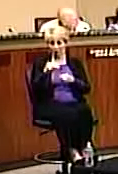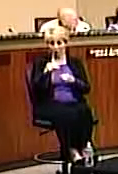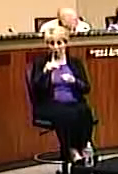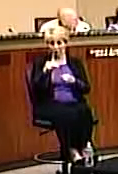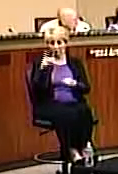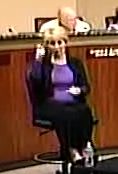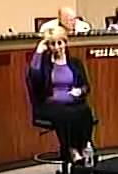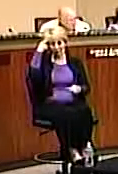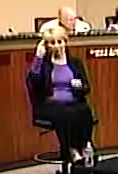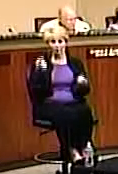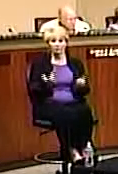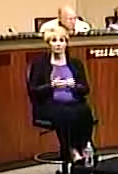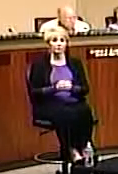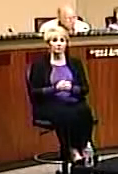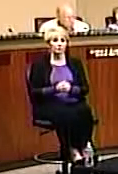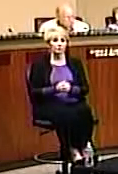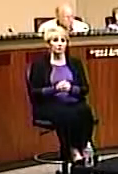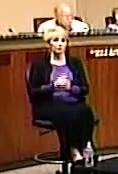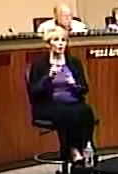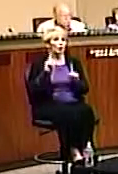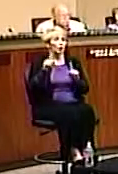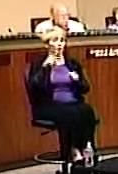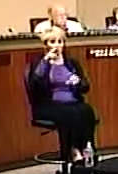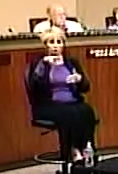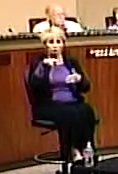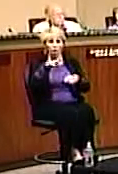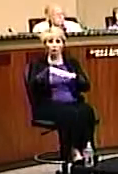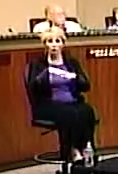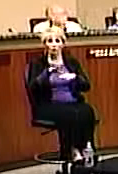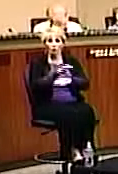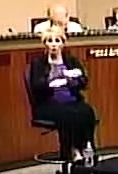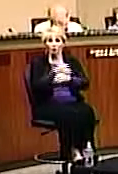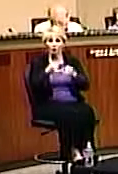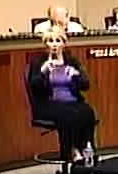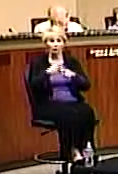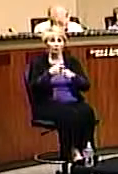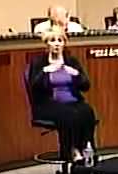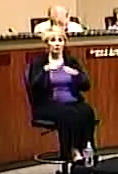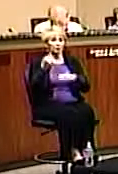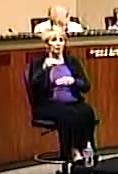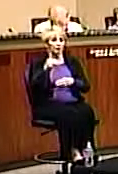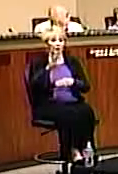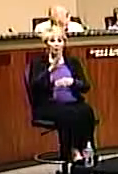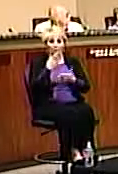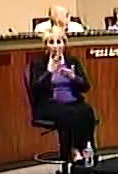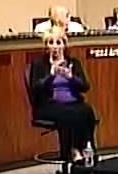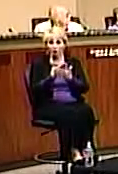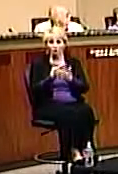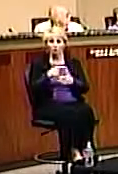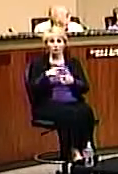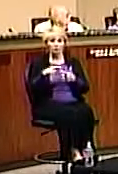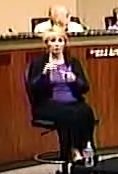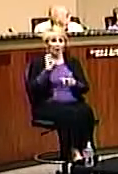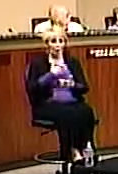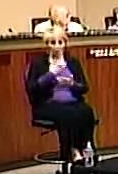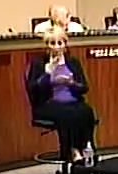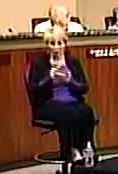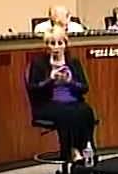government. You can go there and look up anything you want to from the city of Morganton, their budget, our